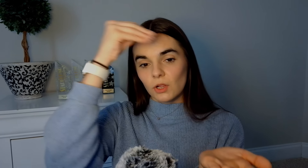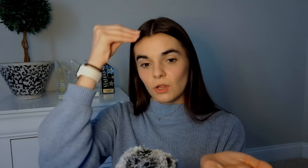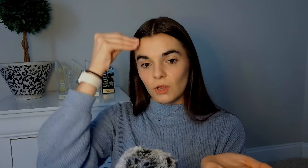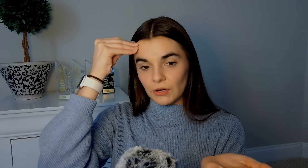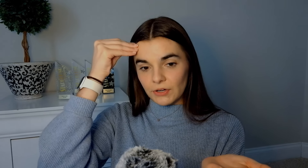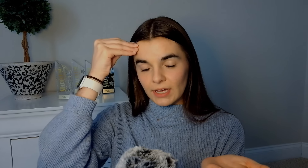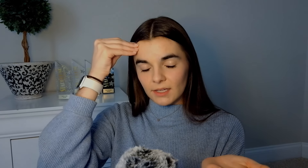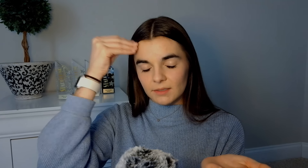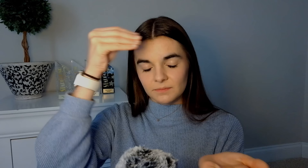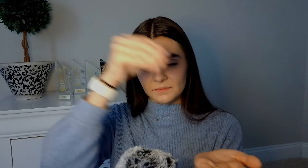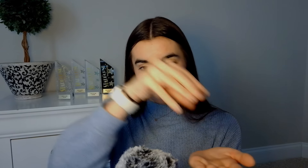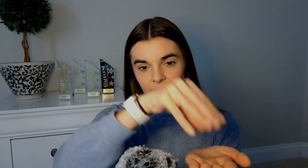learning.